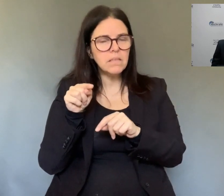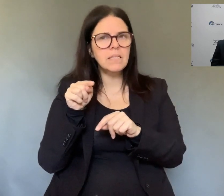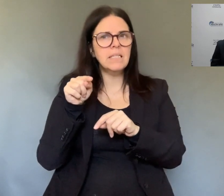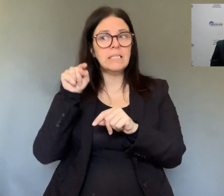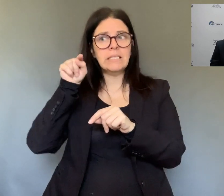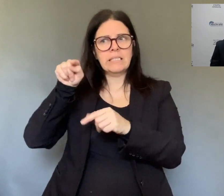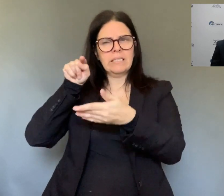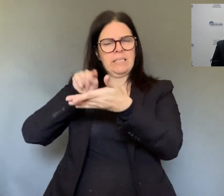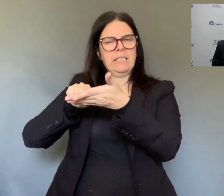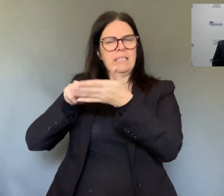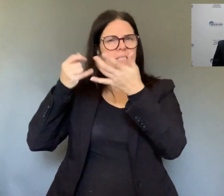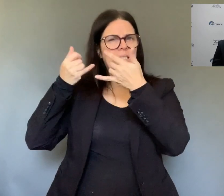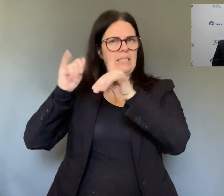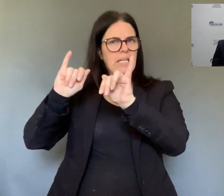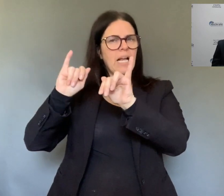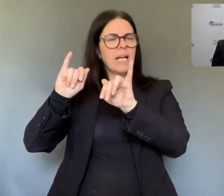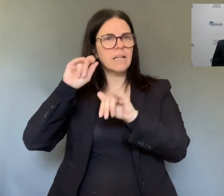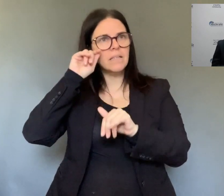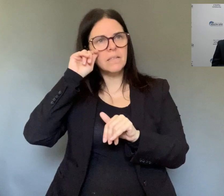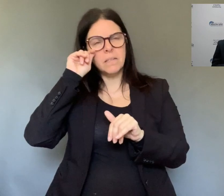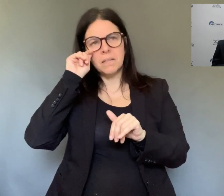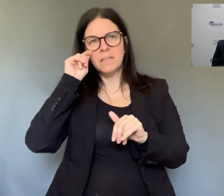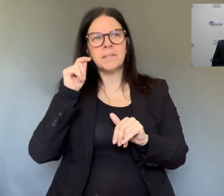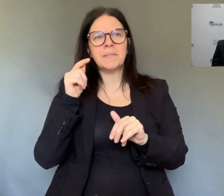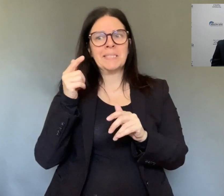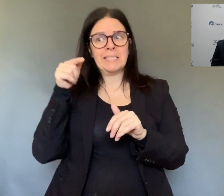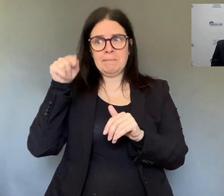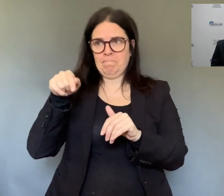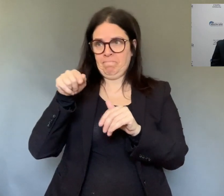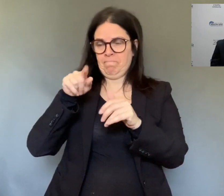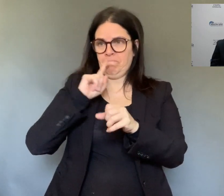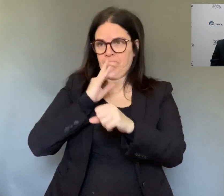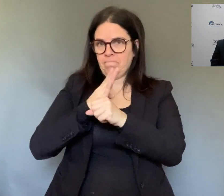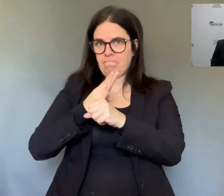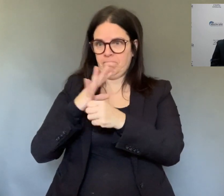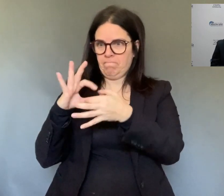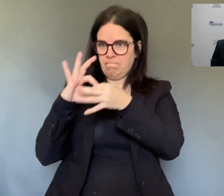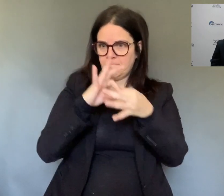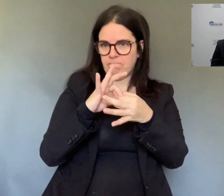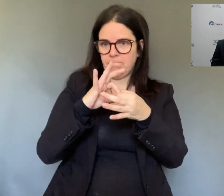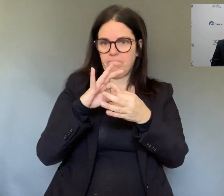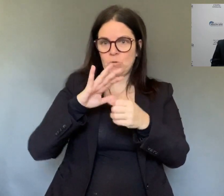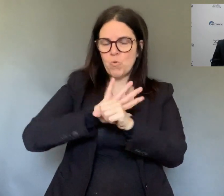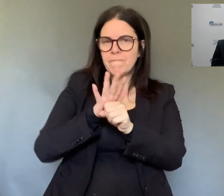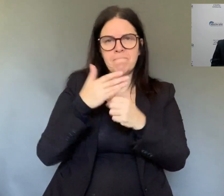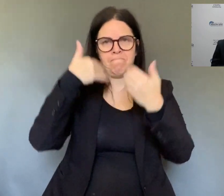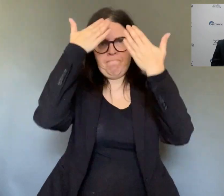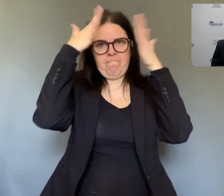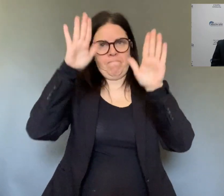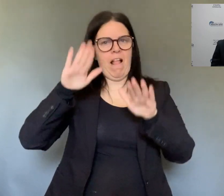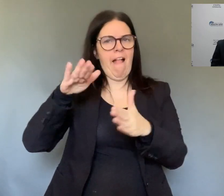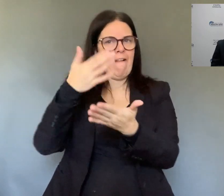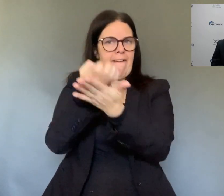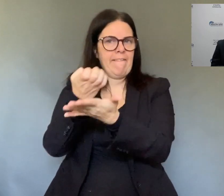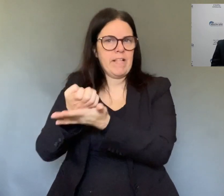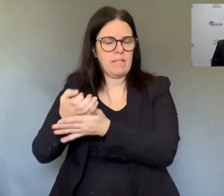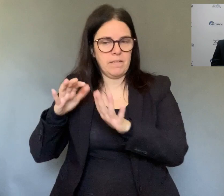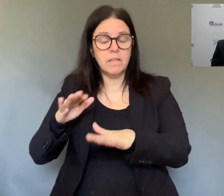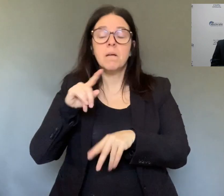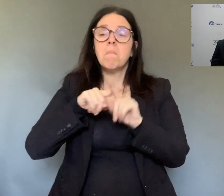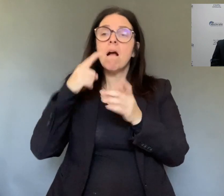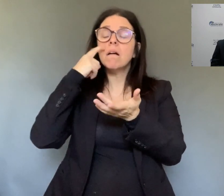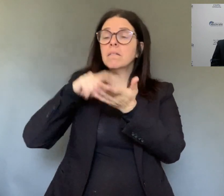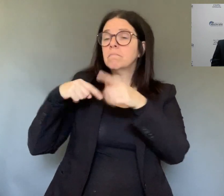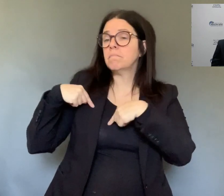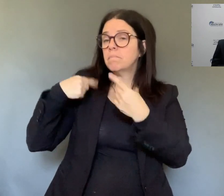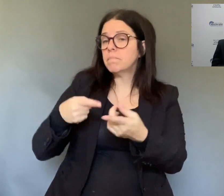studied at this point. We don't know for sure if it is linked with COVID. The biggest challenge, what we are some of the studies that we have